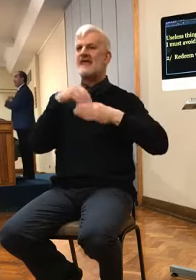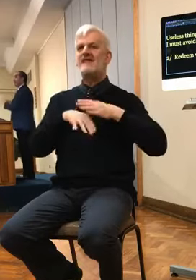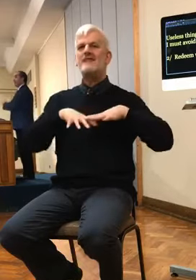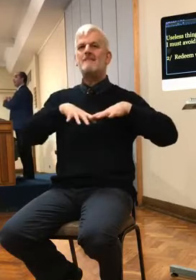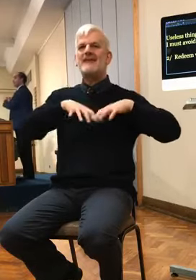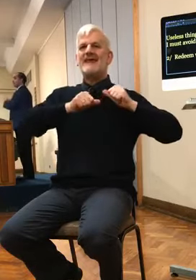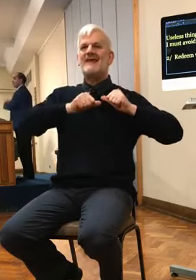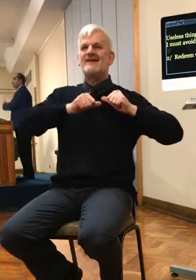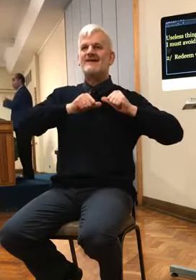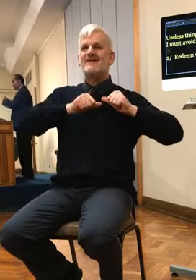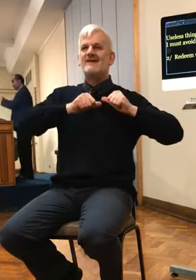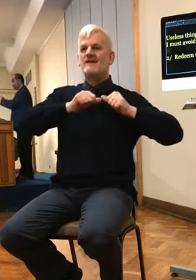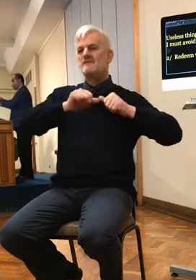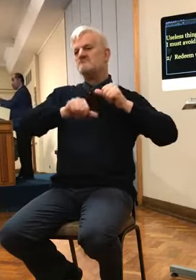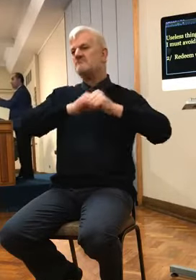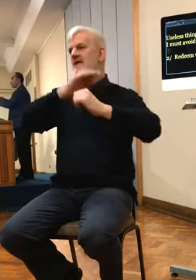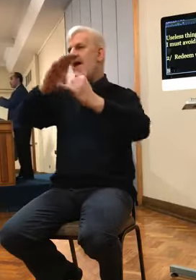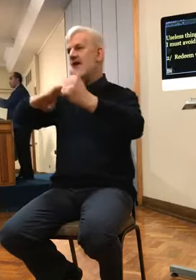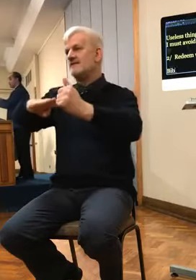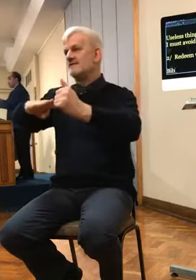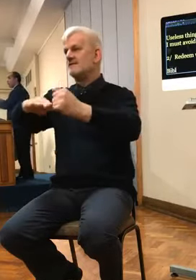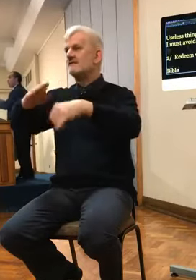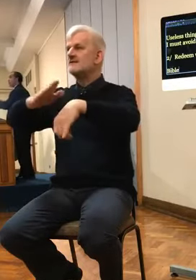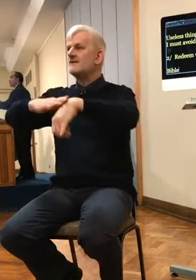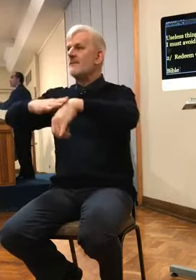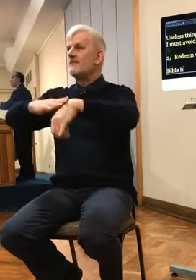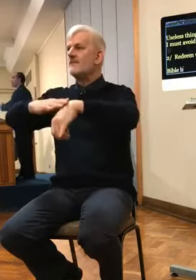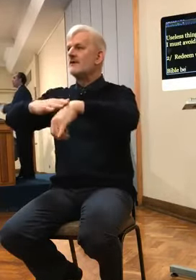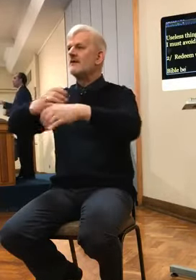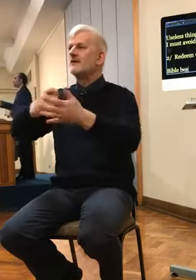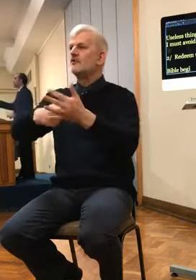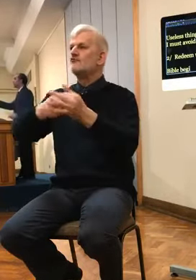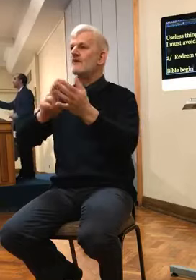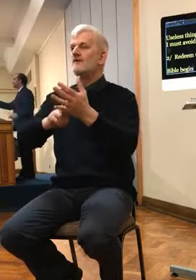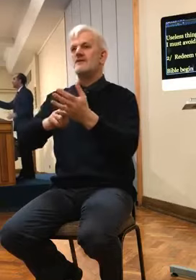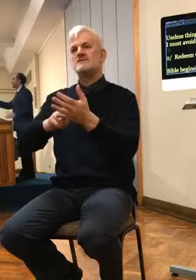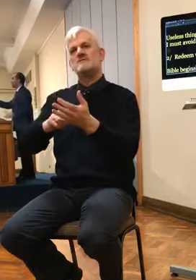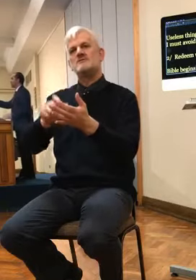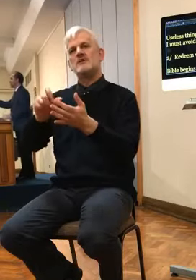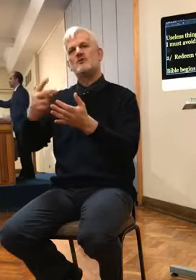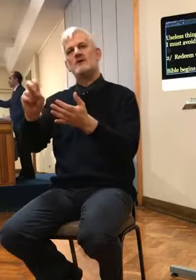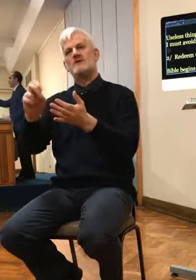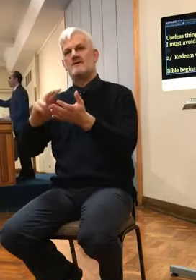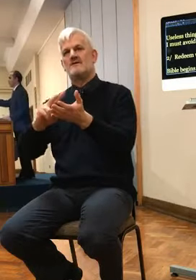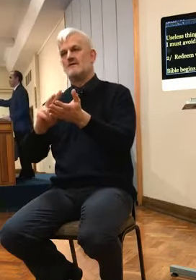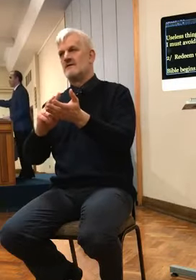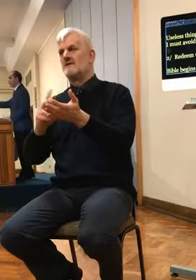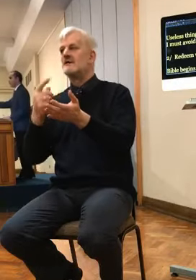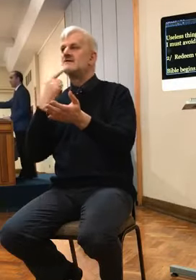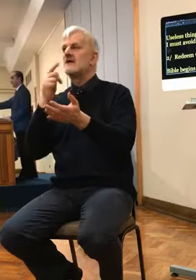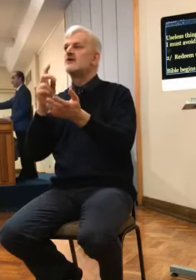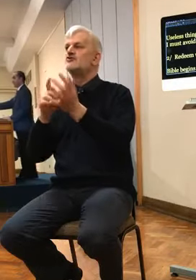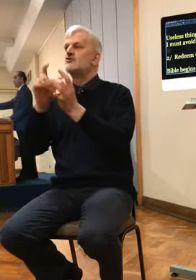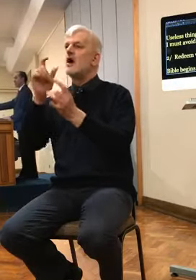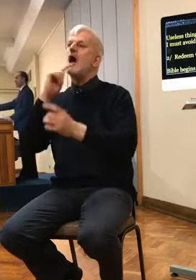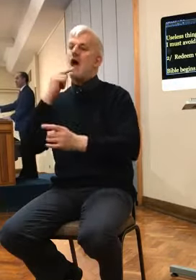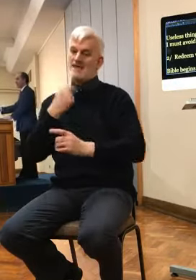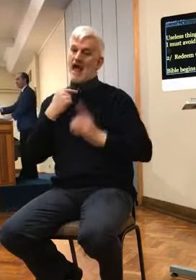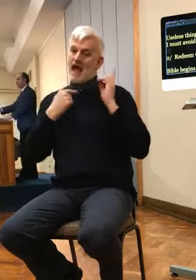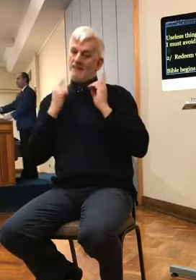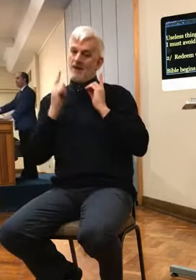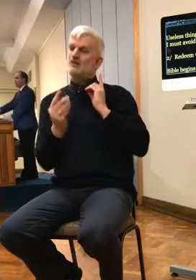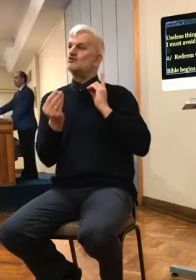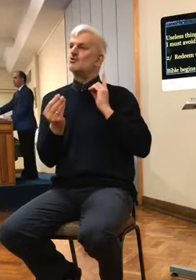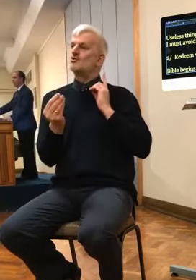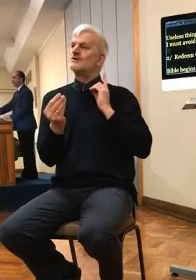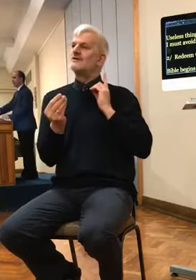and ends with time. Revelation 22, verse 20. Christ said, I'm coming soon. Soon is time. So